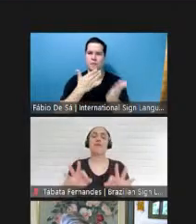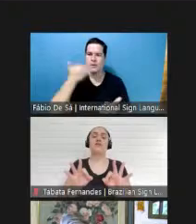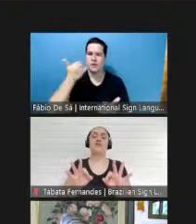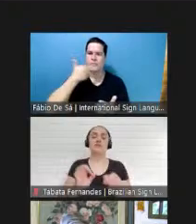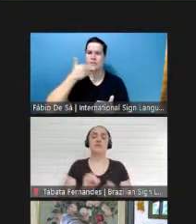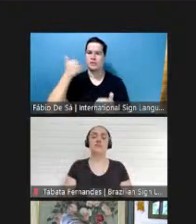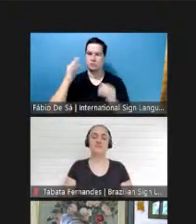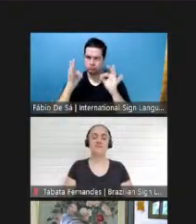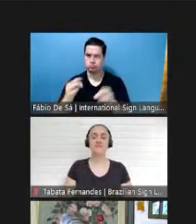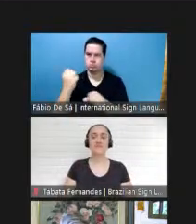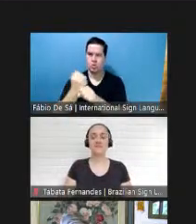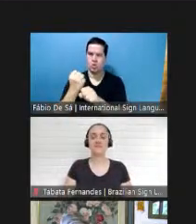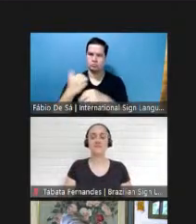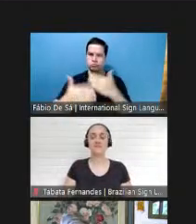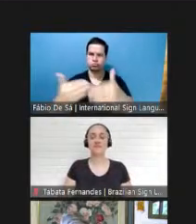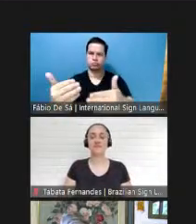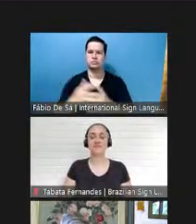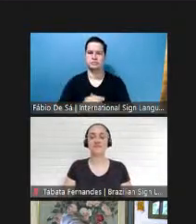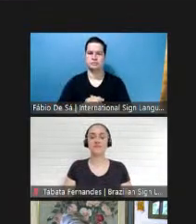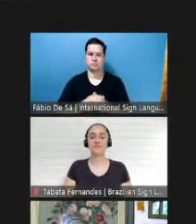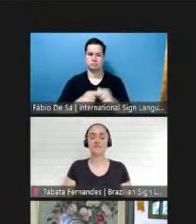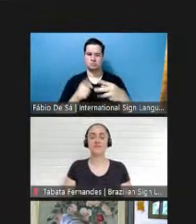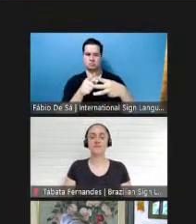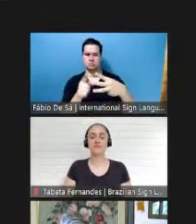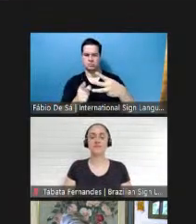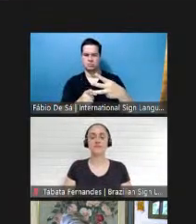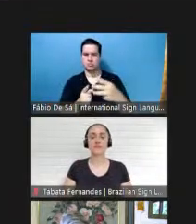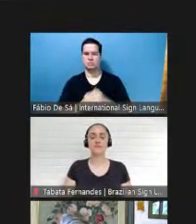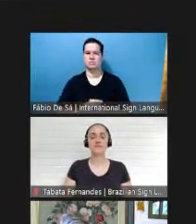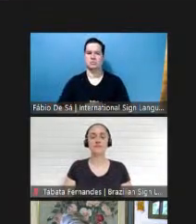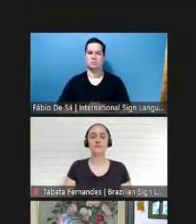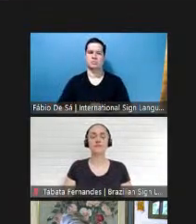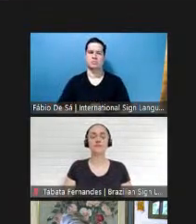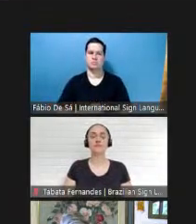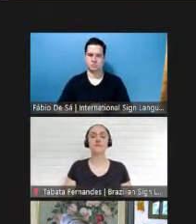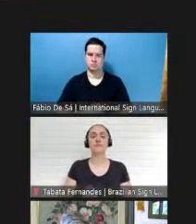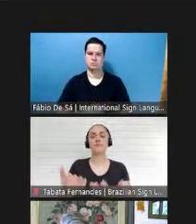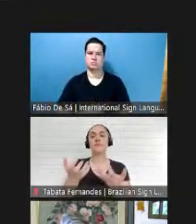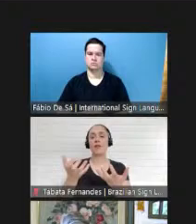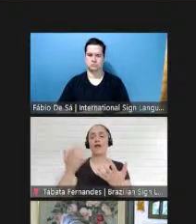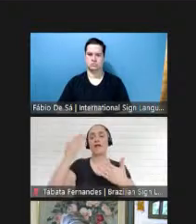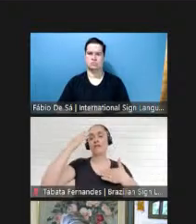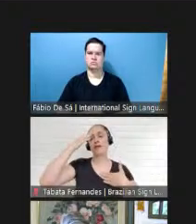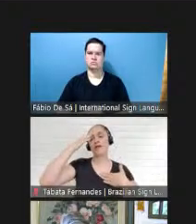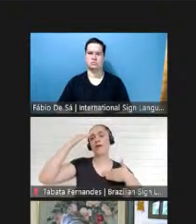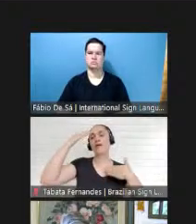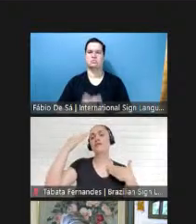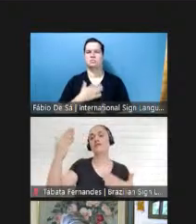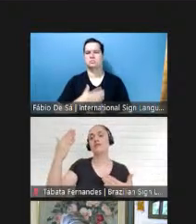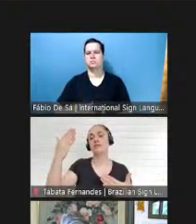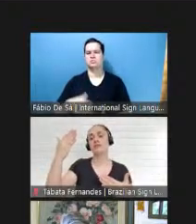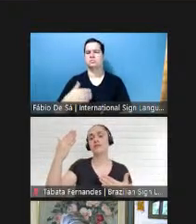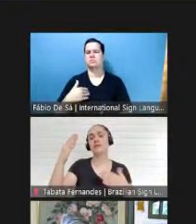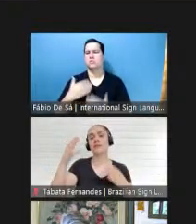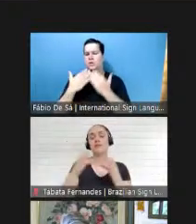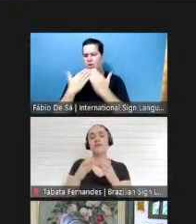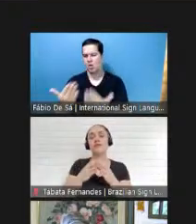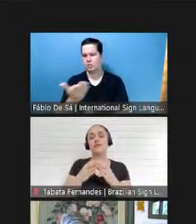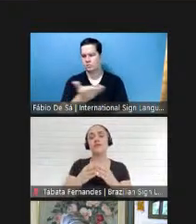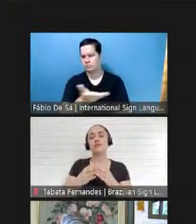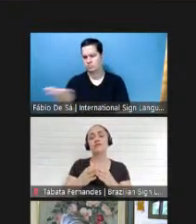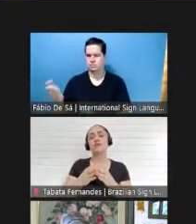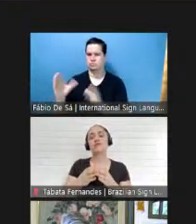Just before closing, I would like to thank Zero Project again for